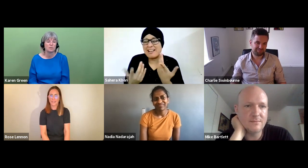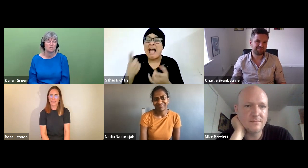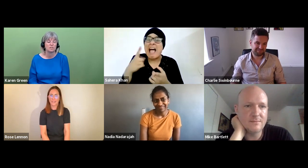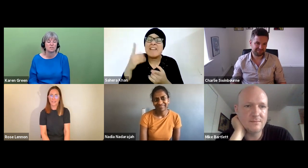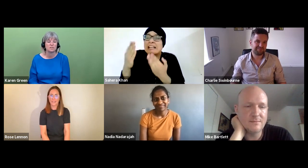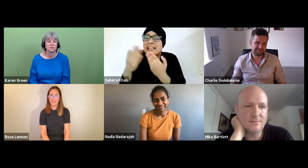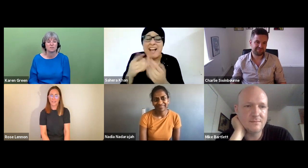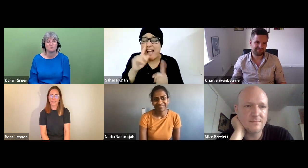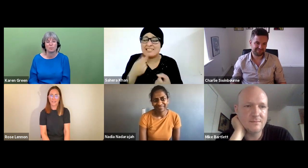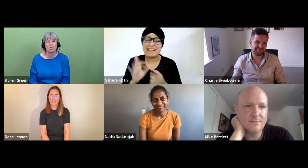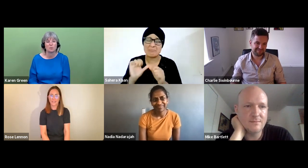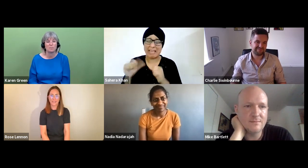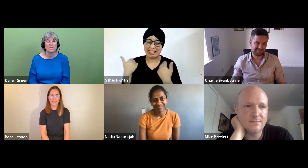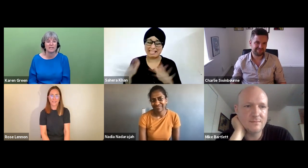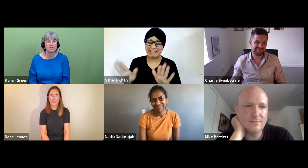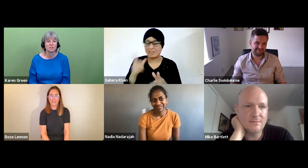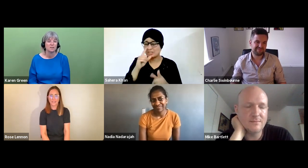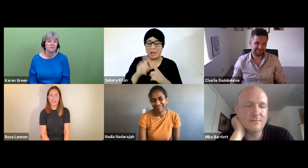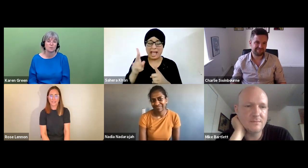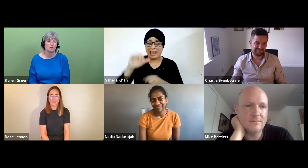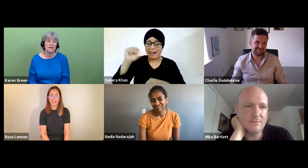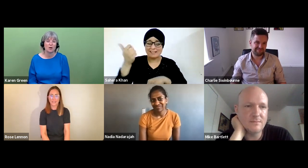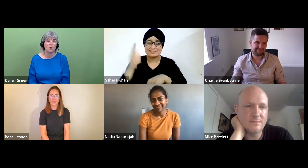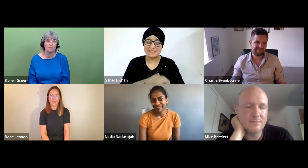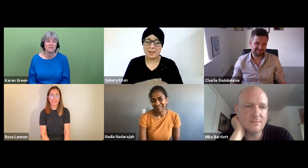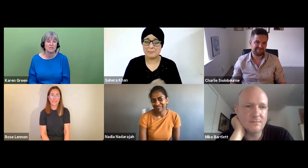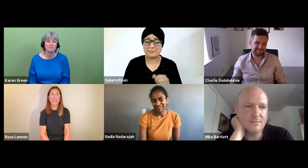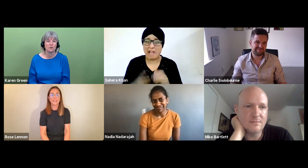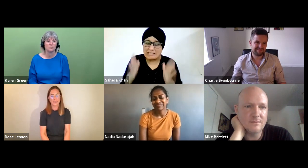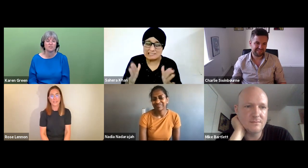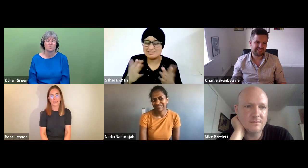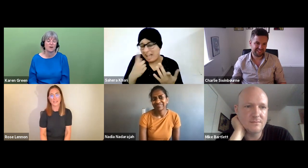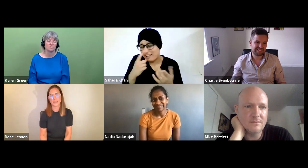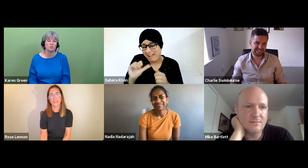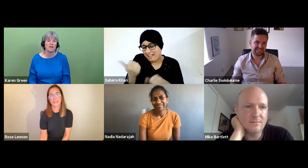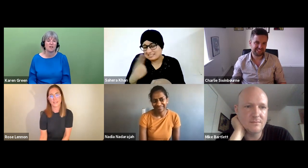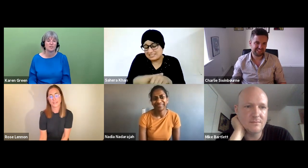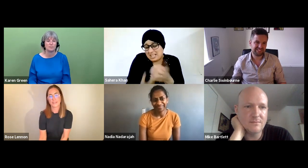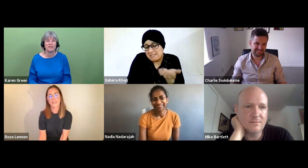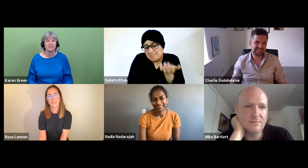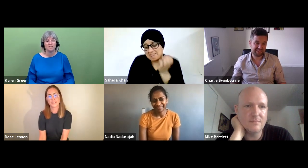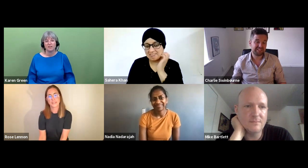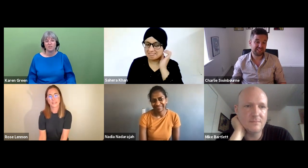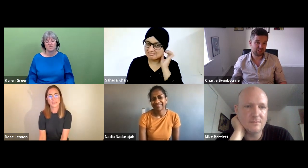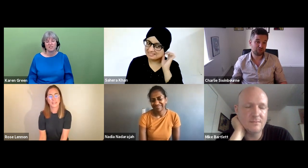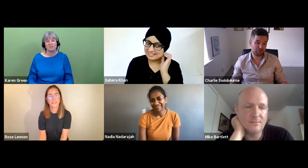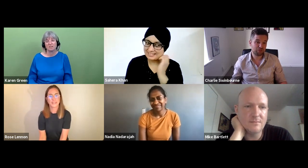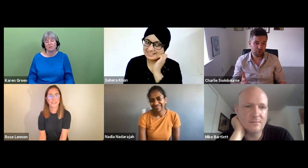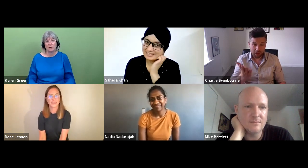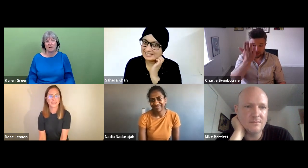interpreters to polish up my English. Sometimes that can't be done in advance, so I have to do that last minute and just think, oh well, I'll have to